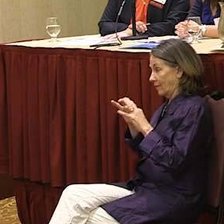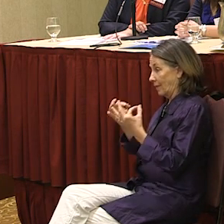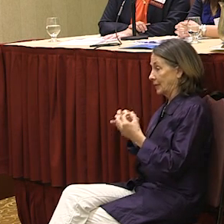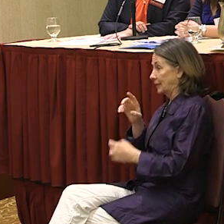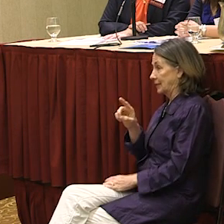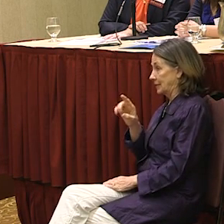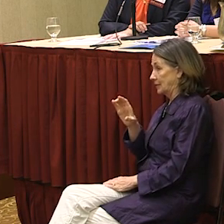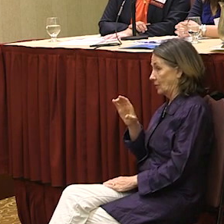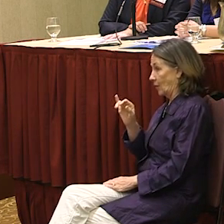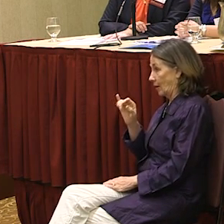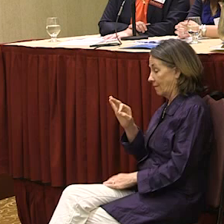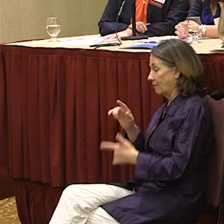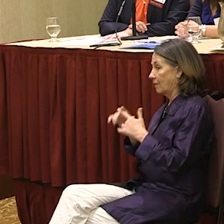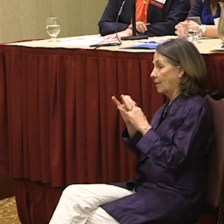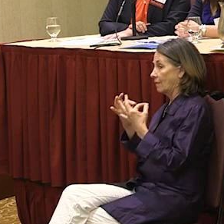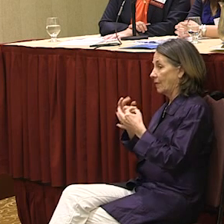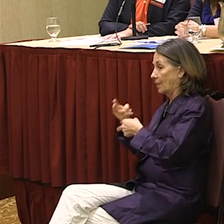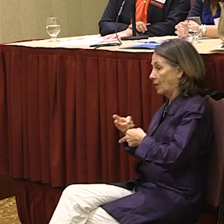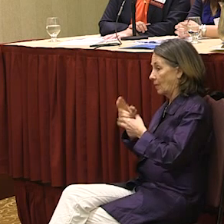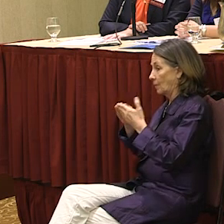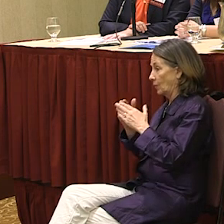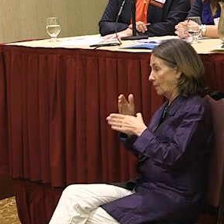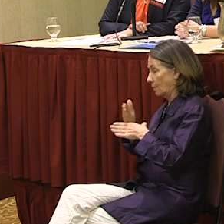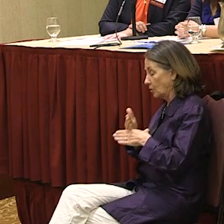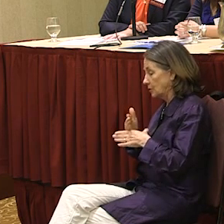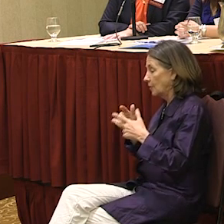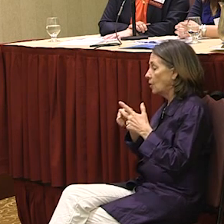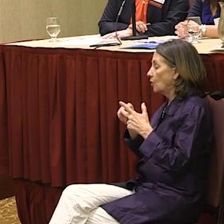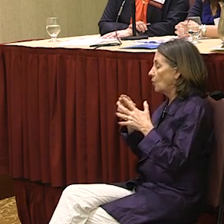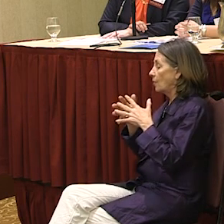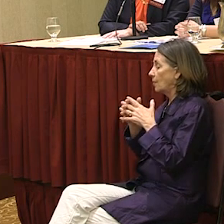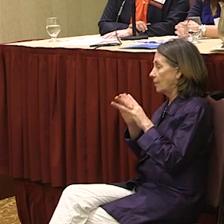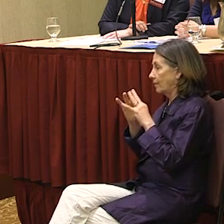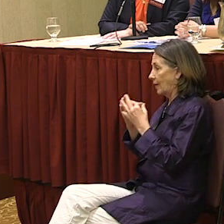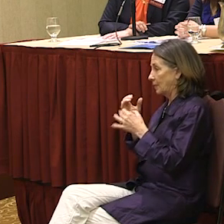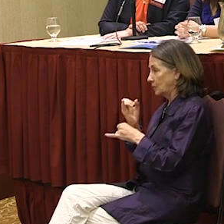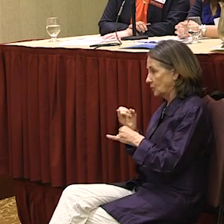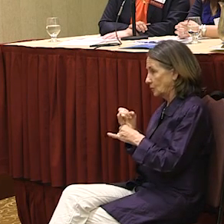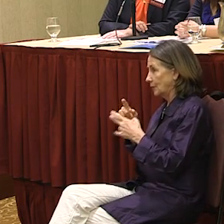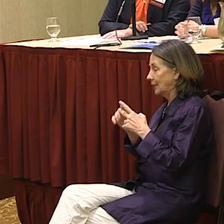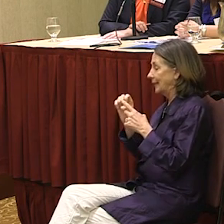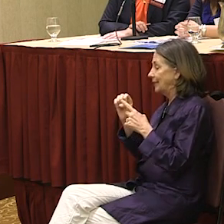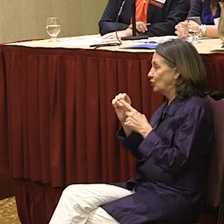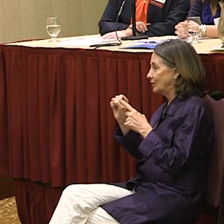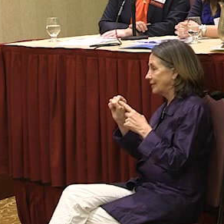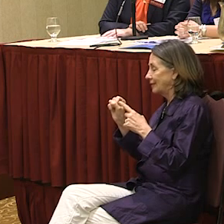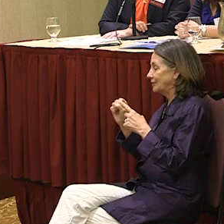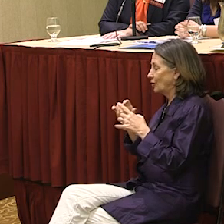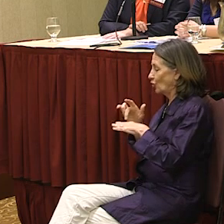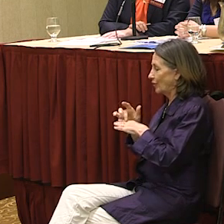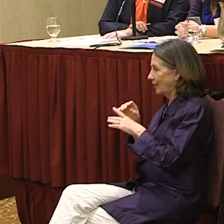DCYF, Family Care Community Partnership, North American Family Institute, Easter Seals Early